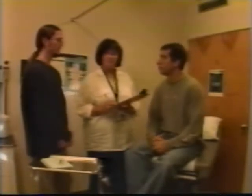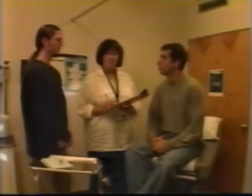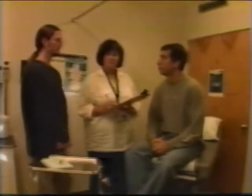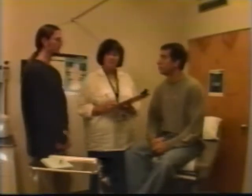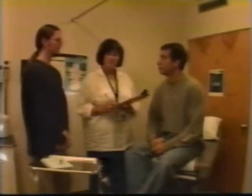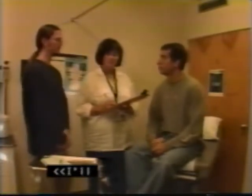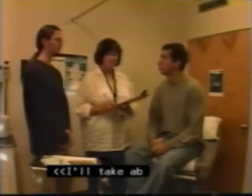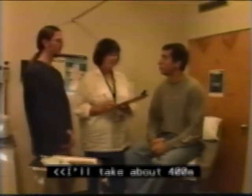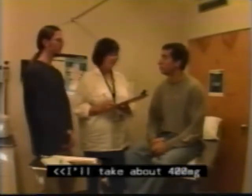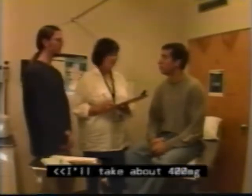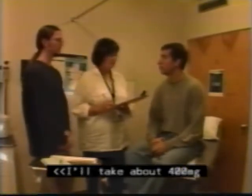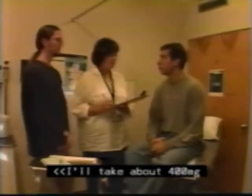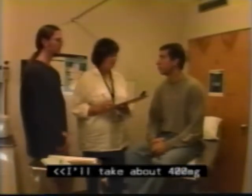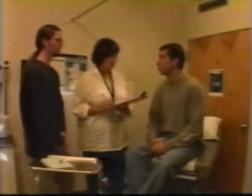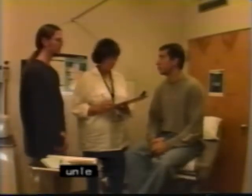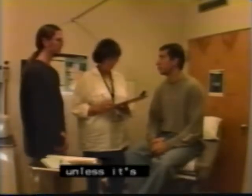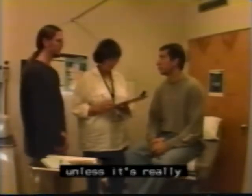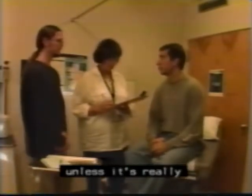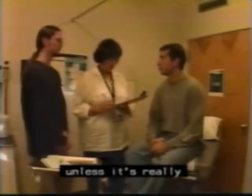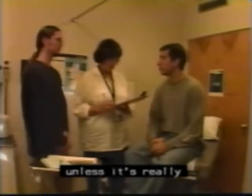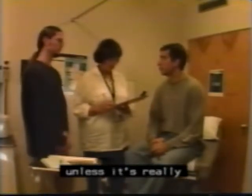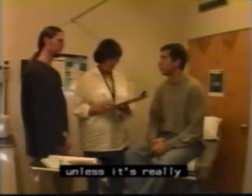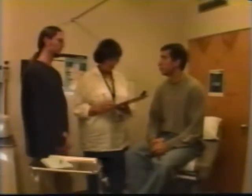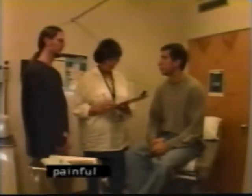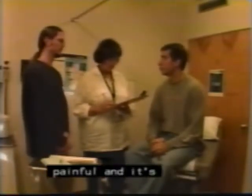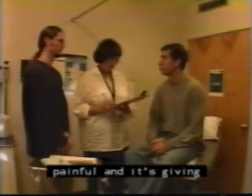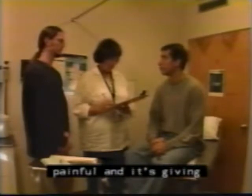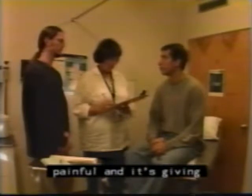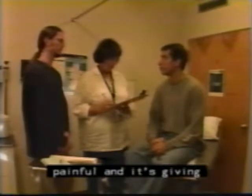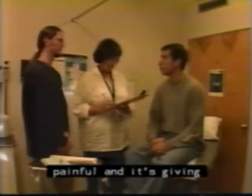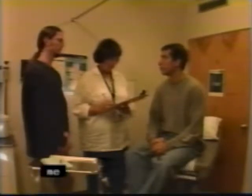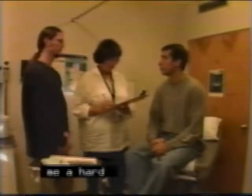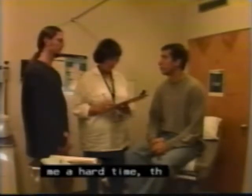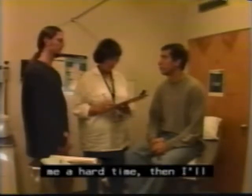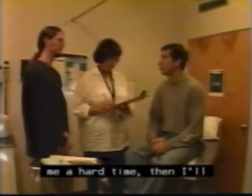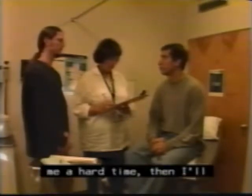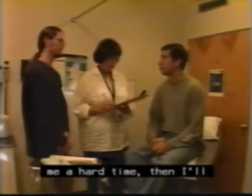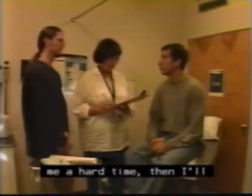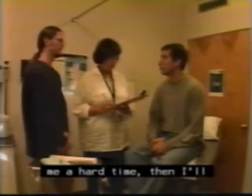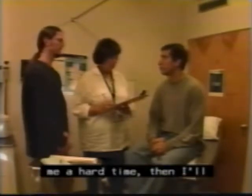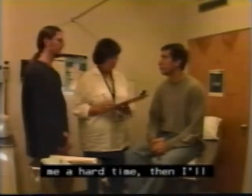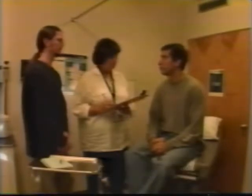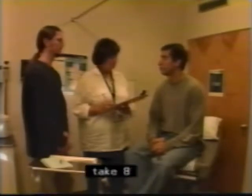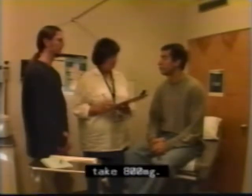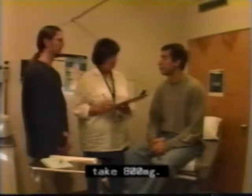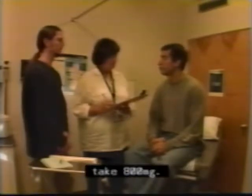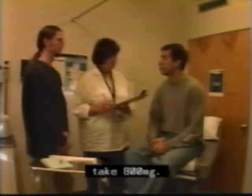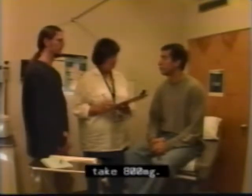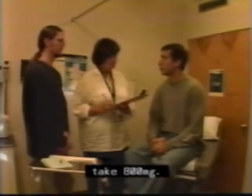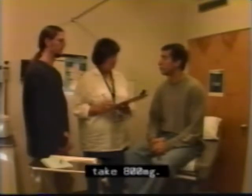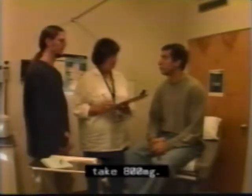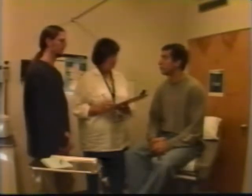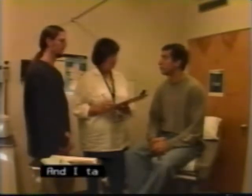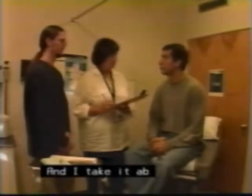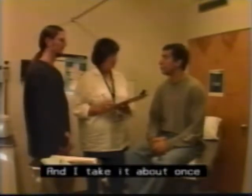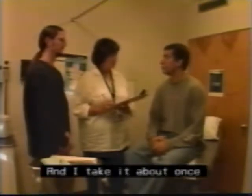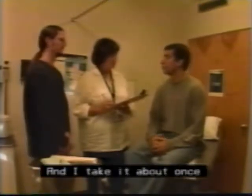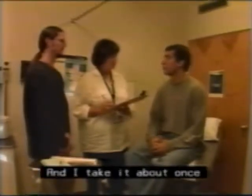I'll take about 400 milligrams, unless it's really painful and it's really giving me a hard time. Then I'll take 800 milligrams, and I take that